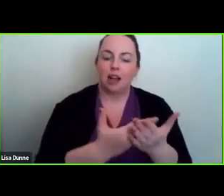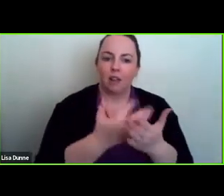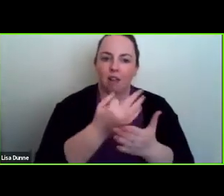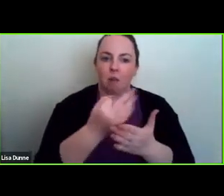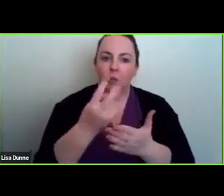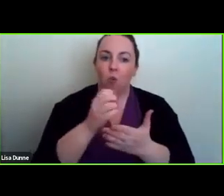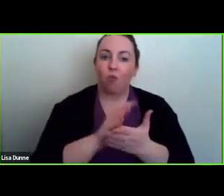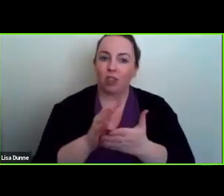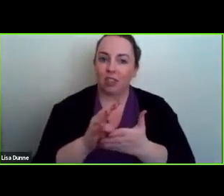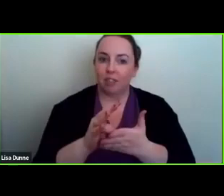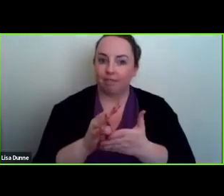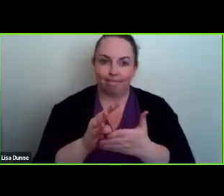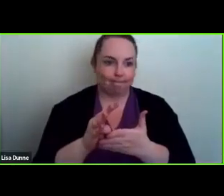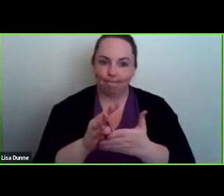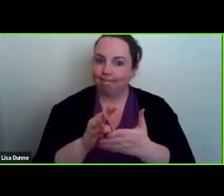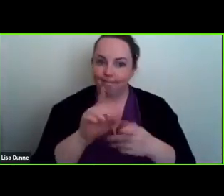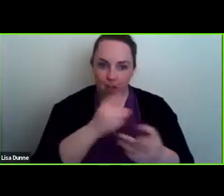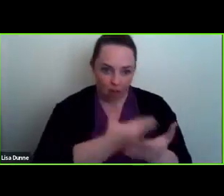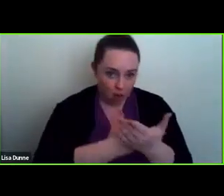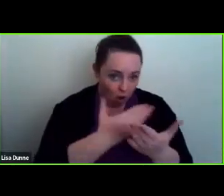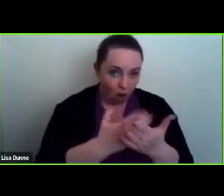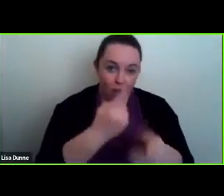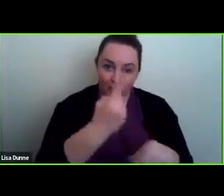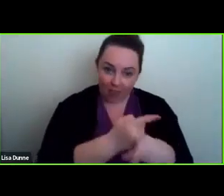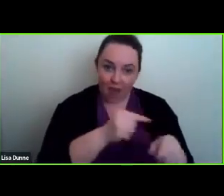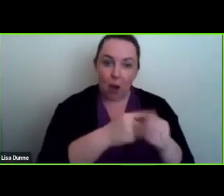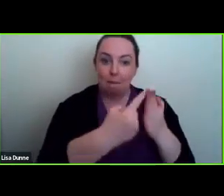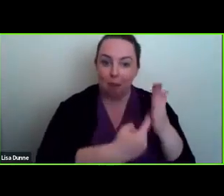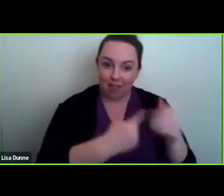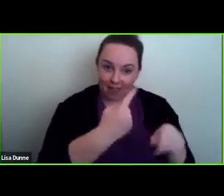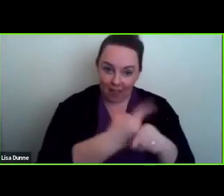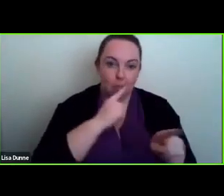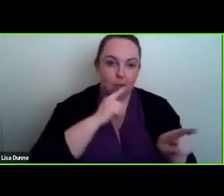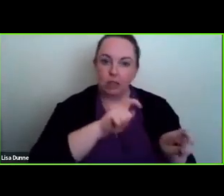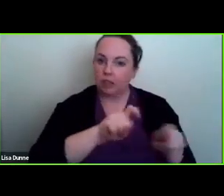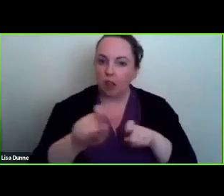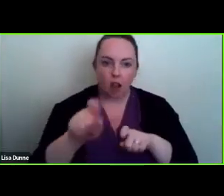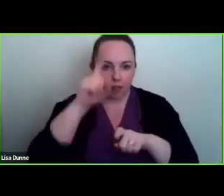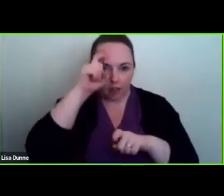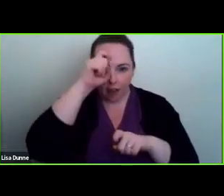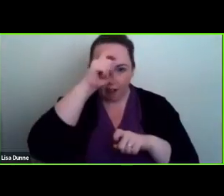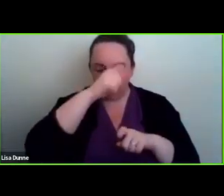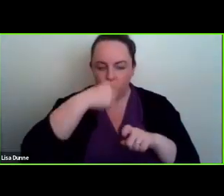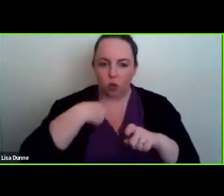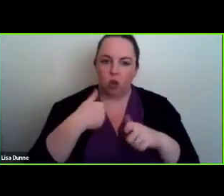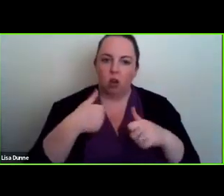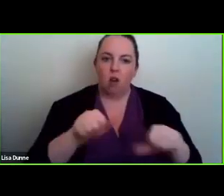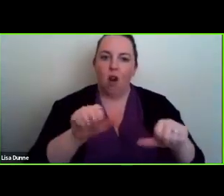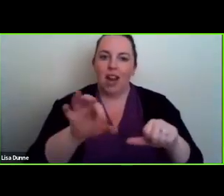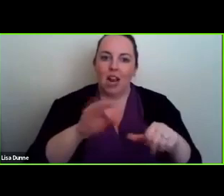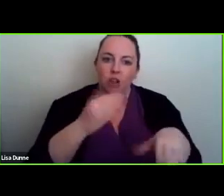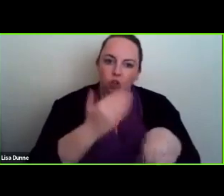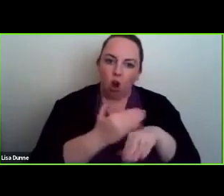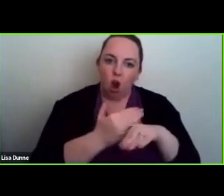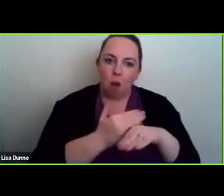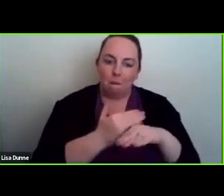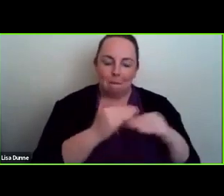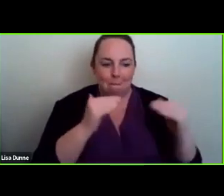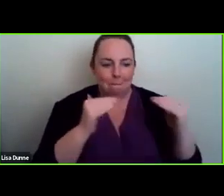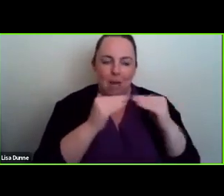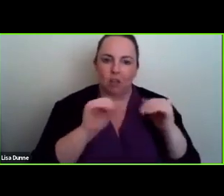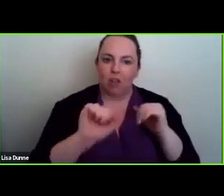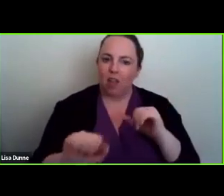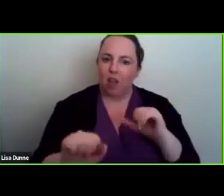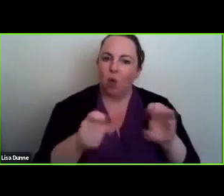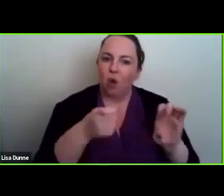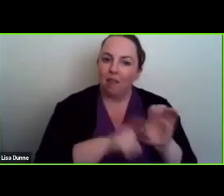And so even with these laws and policies, we still find it very difficult to be able to give people their rights